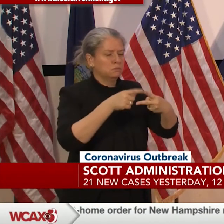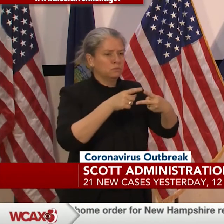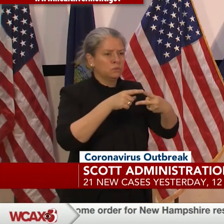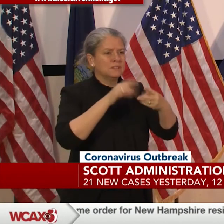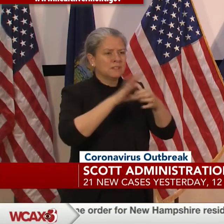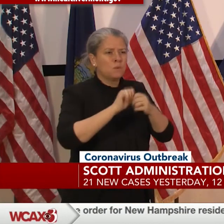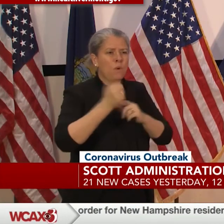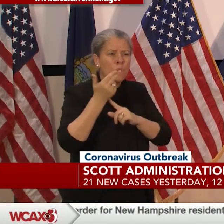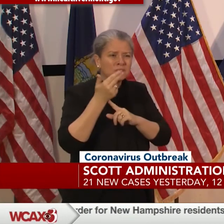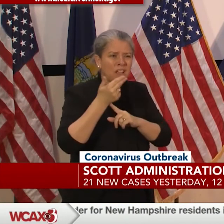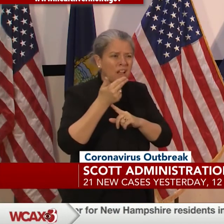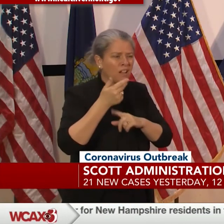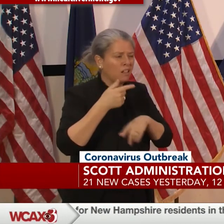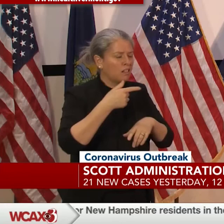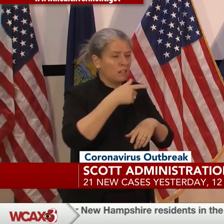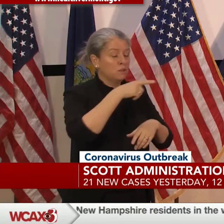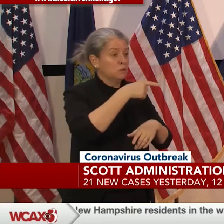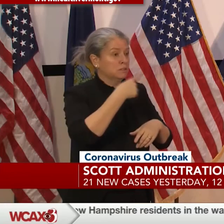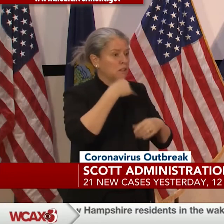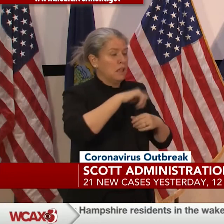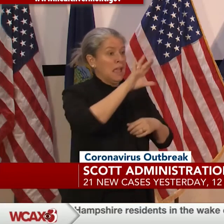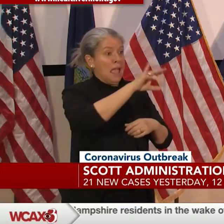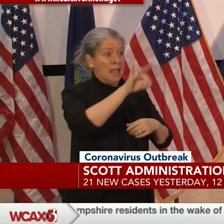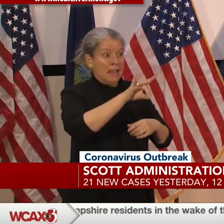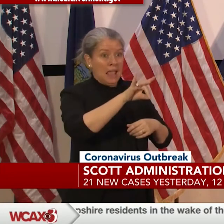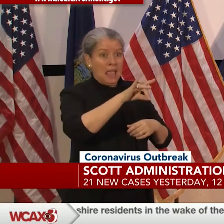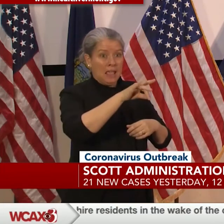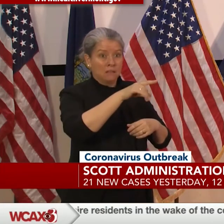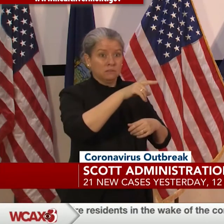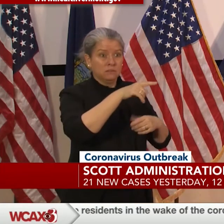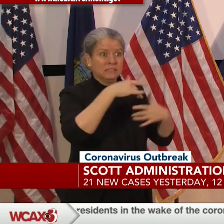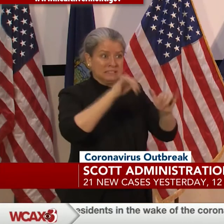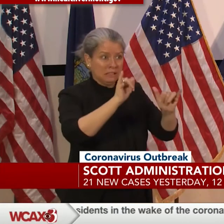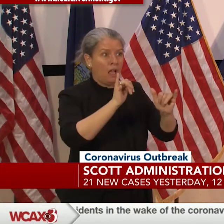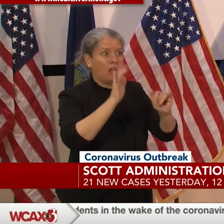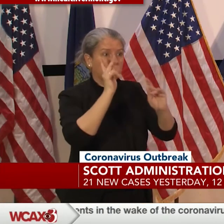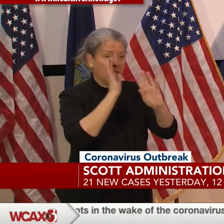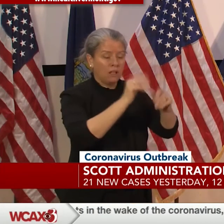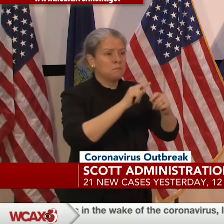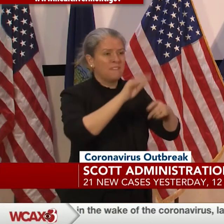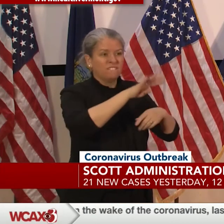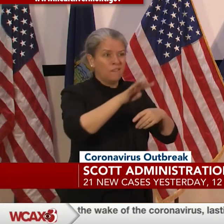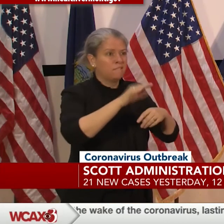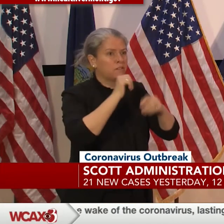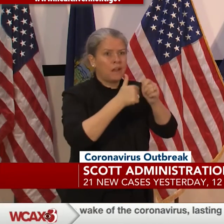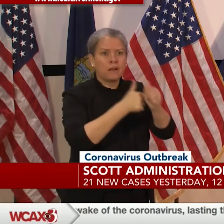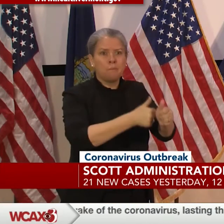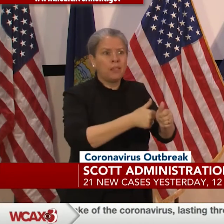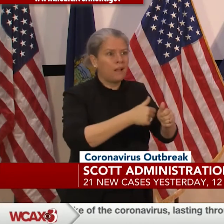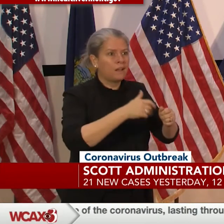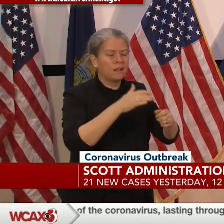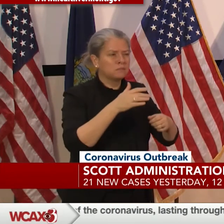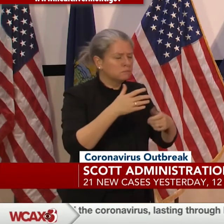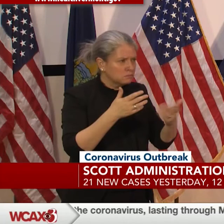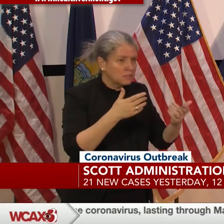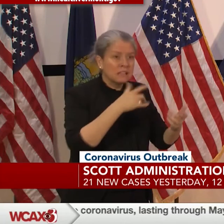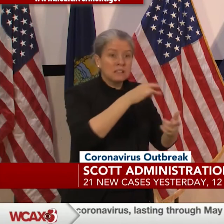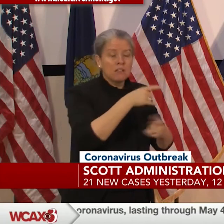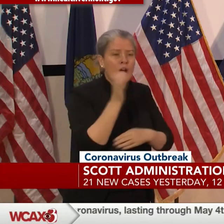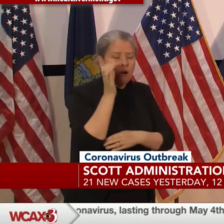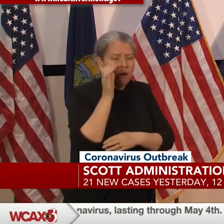the hotels that you found and other lodging facilities that were not in compliance, the 40-something. How responsive were